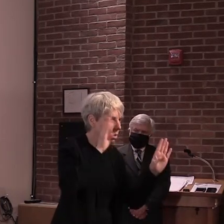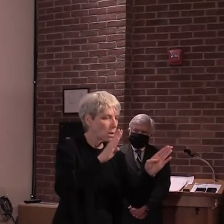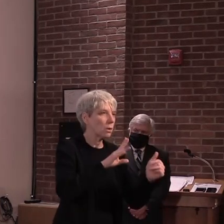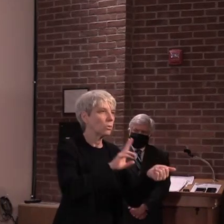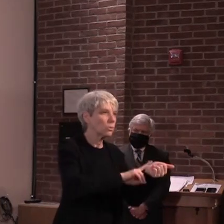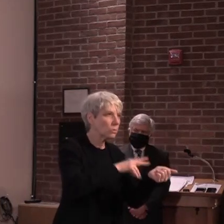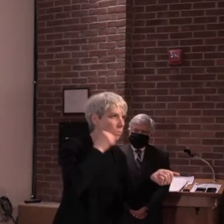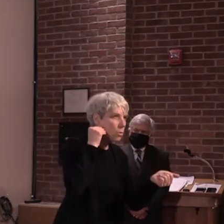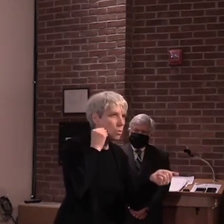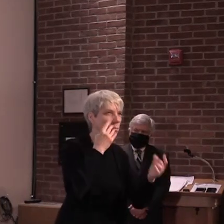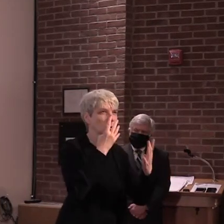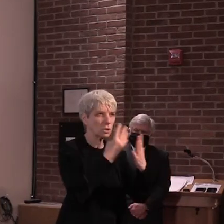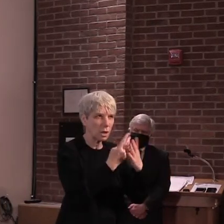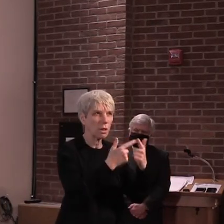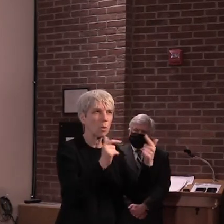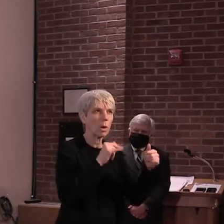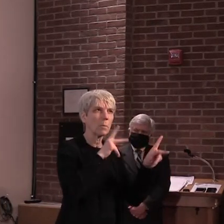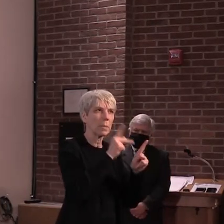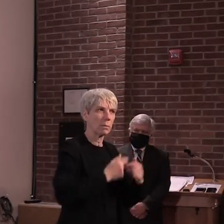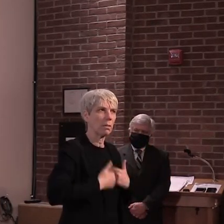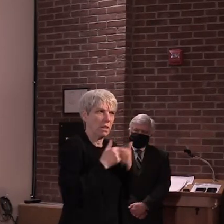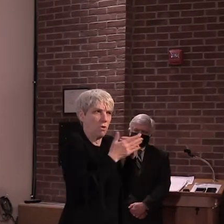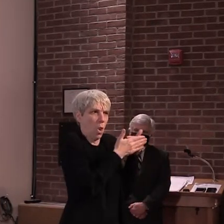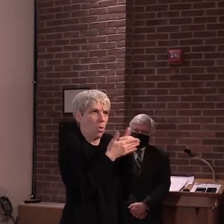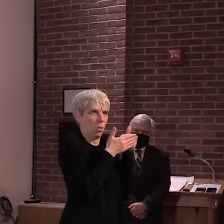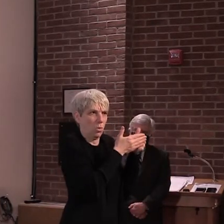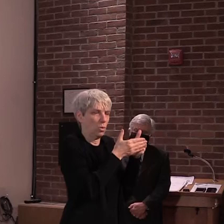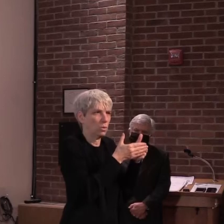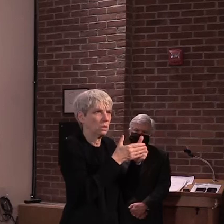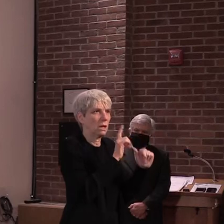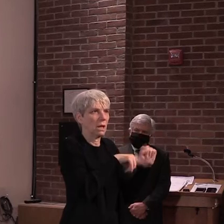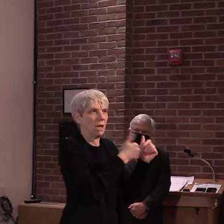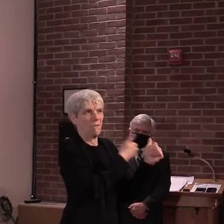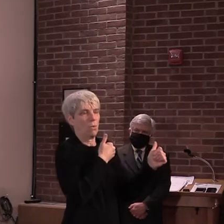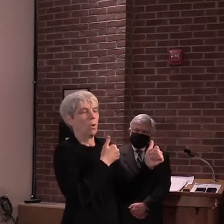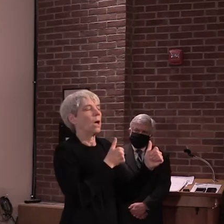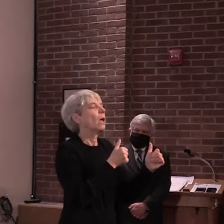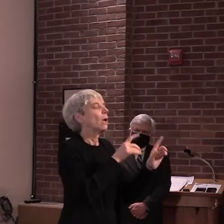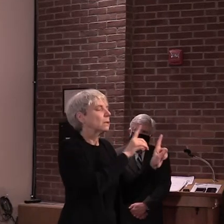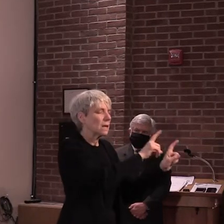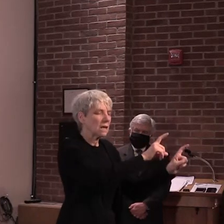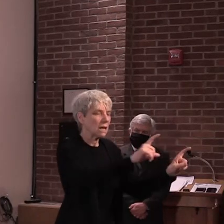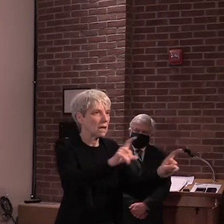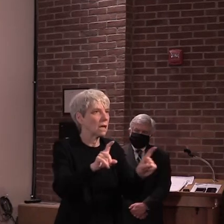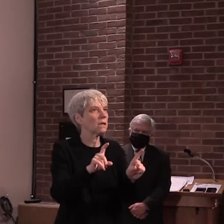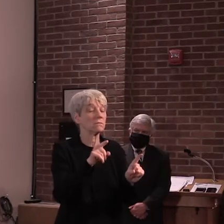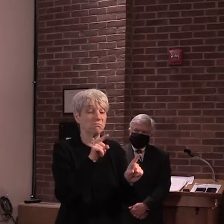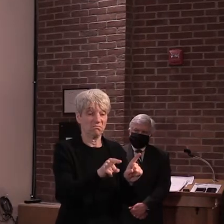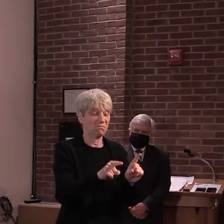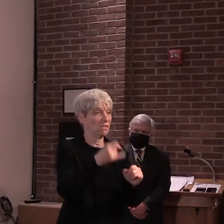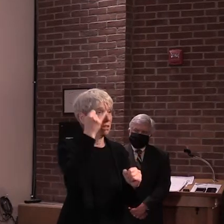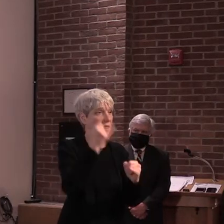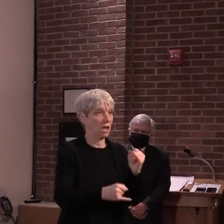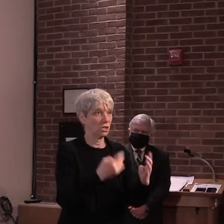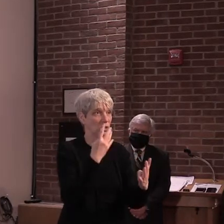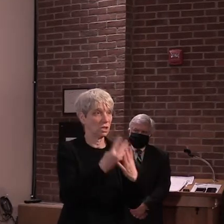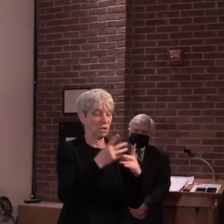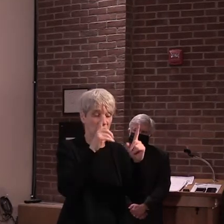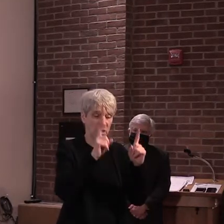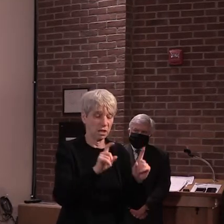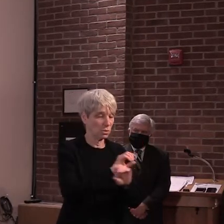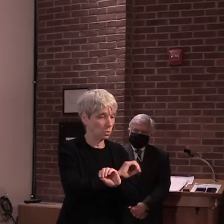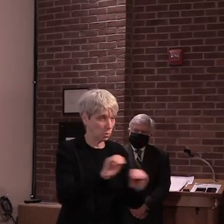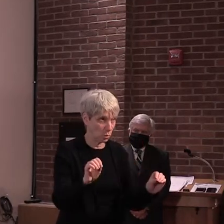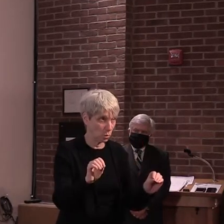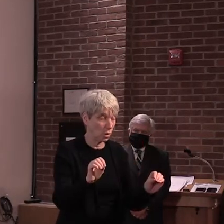populations. And I continue to not yet be aware of a positive test associated with a